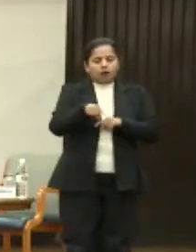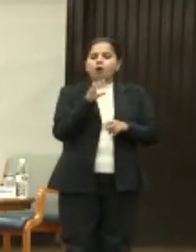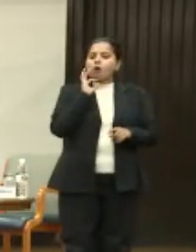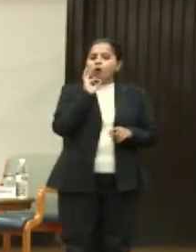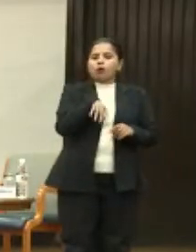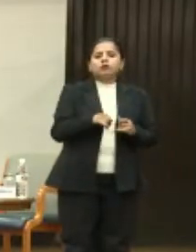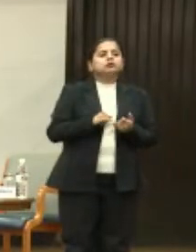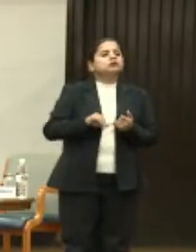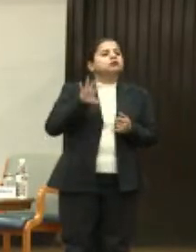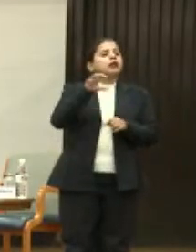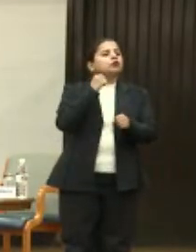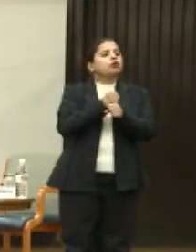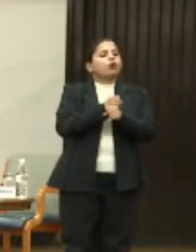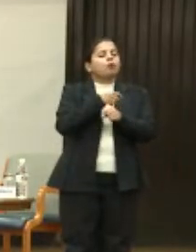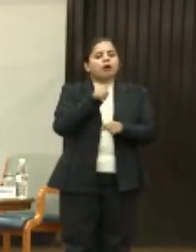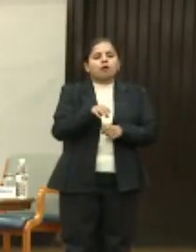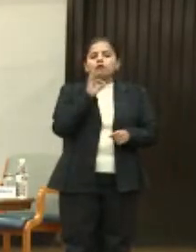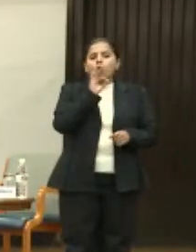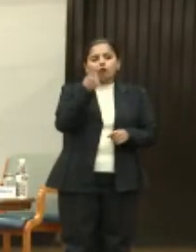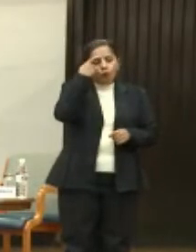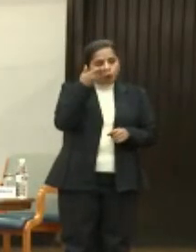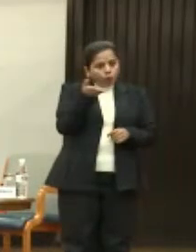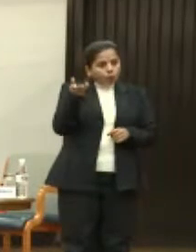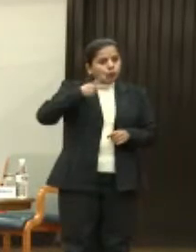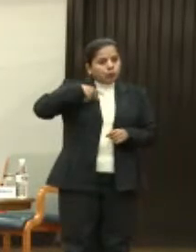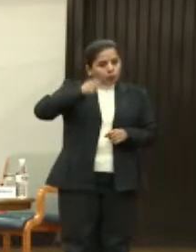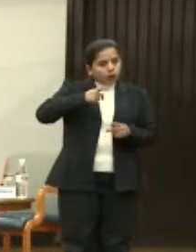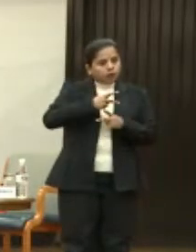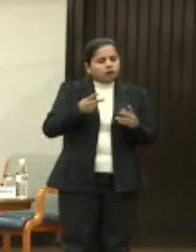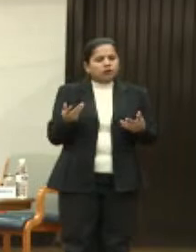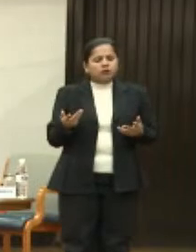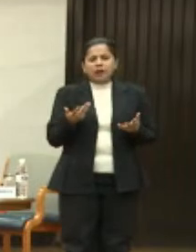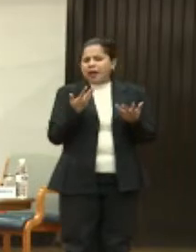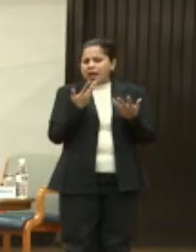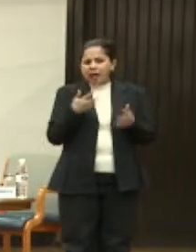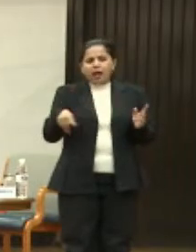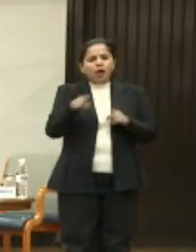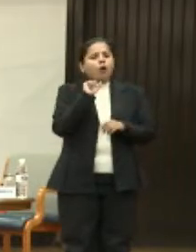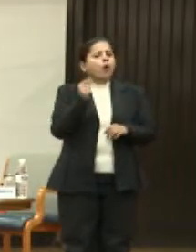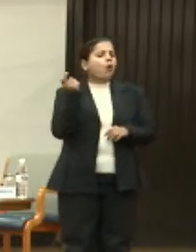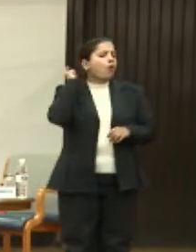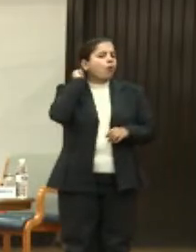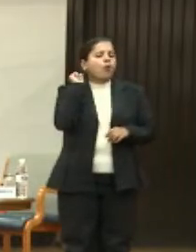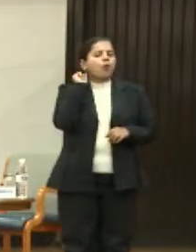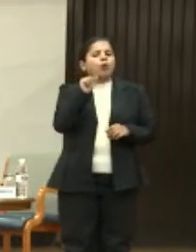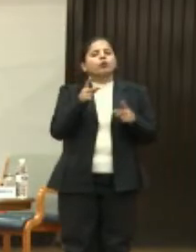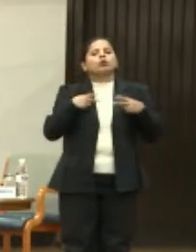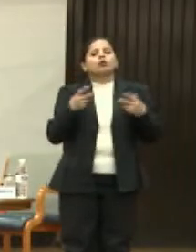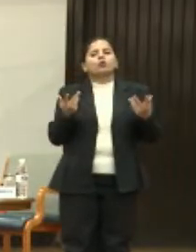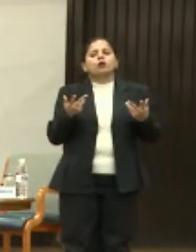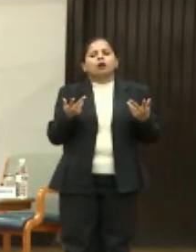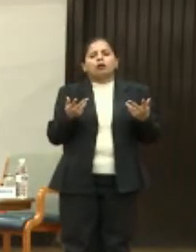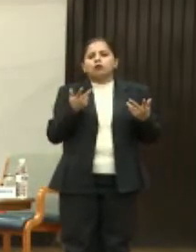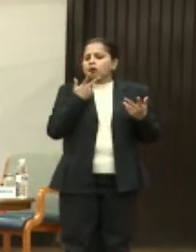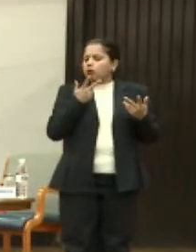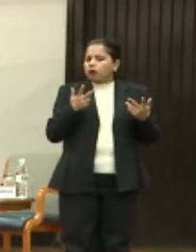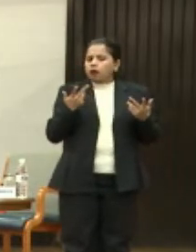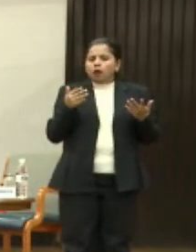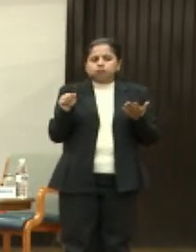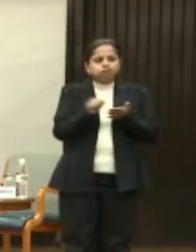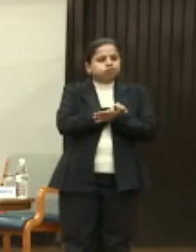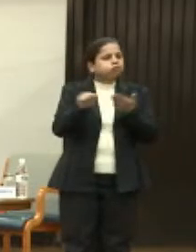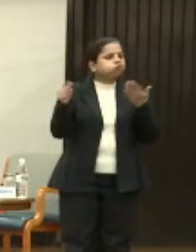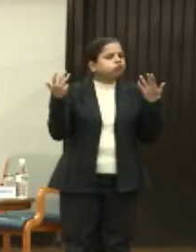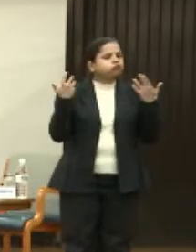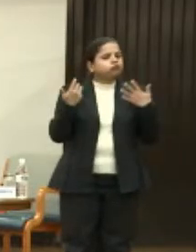state governments are passing under these four codes, whatever was the intent of the codes is being nullified because the